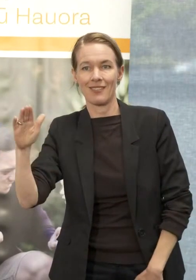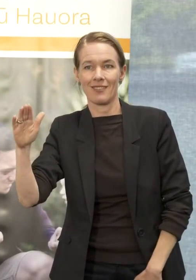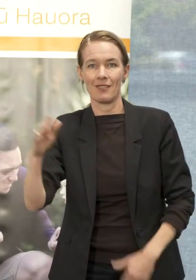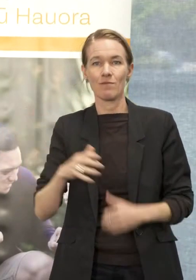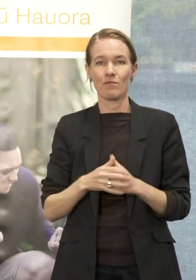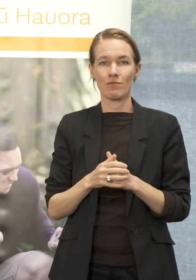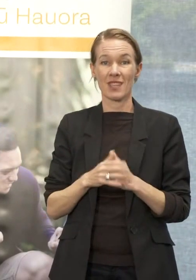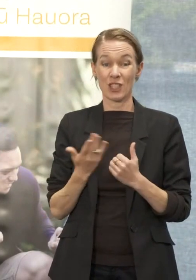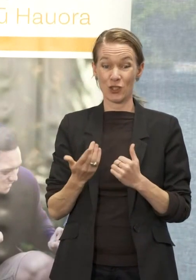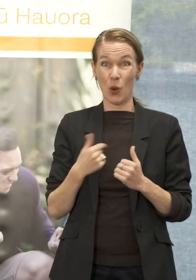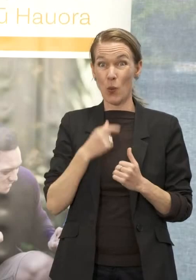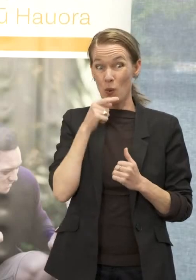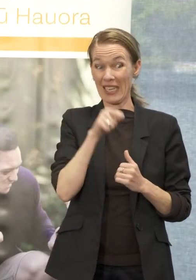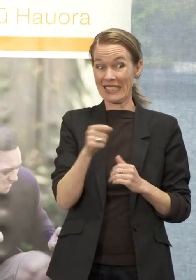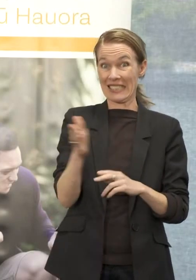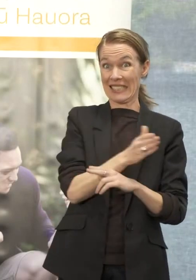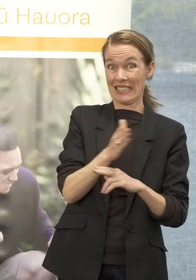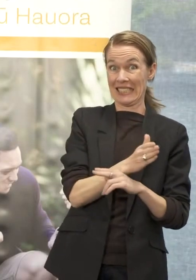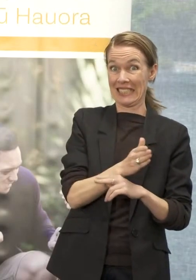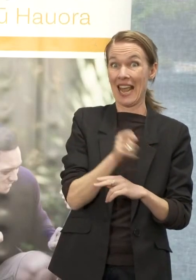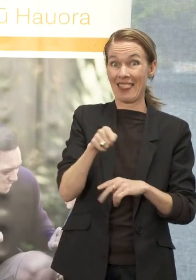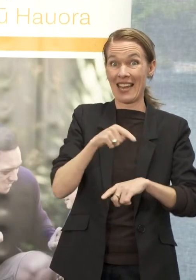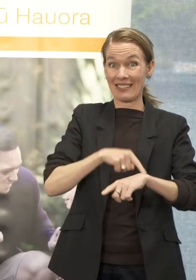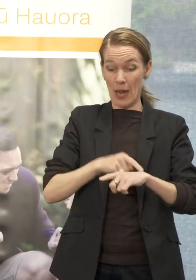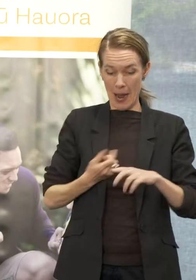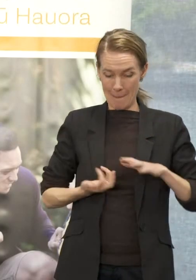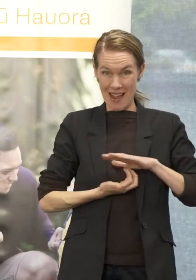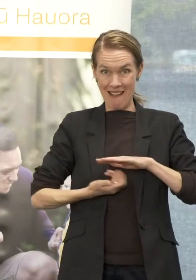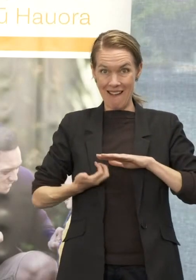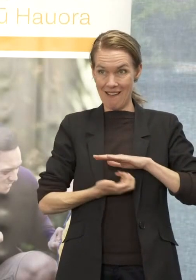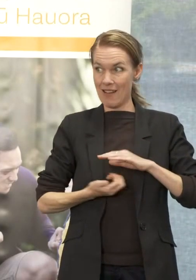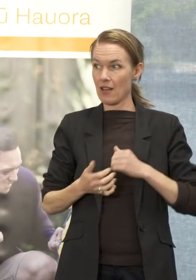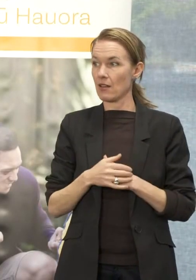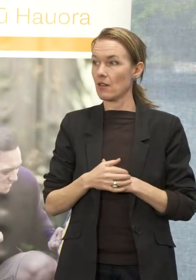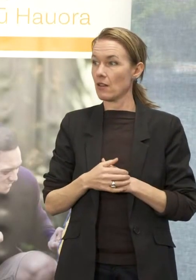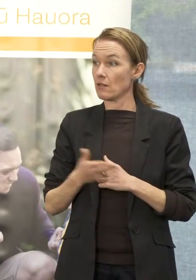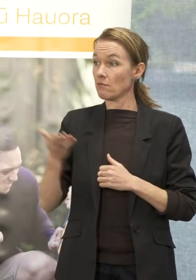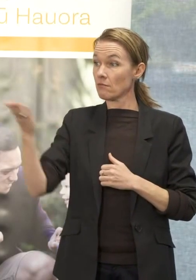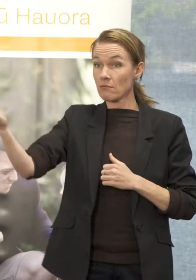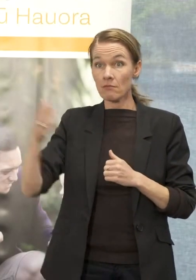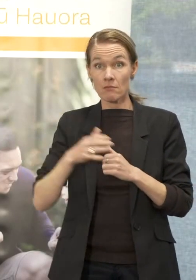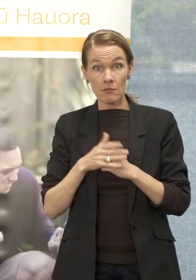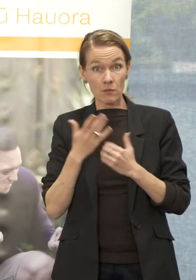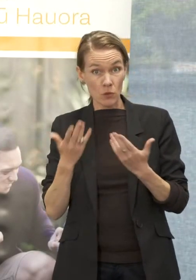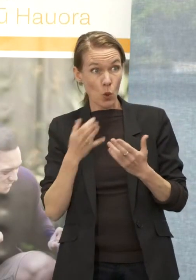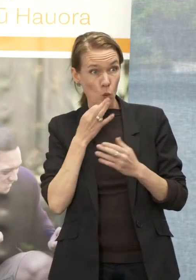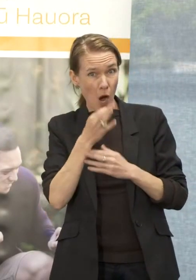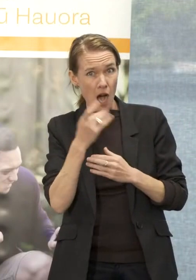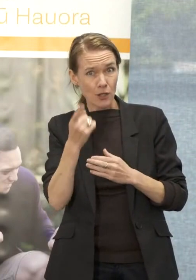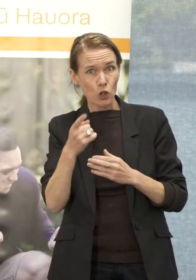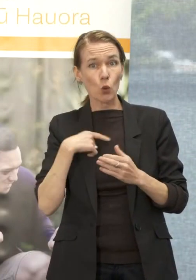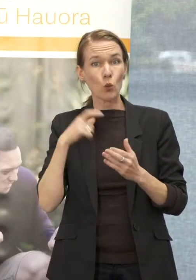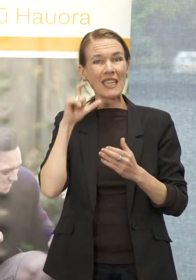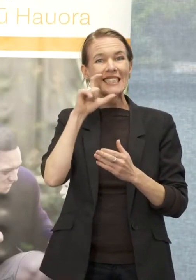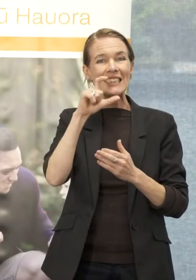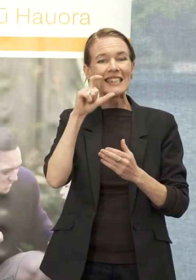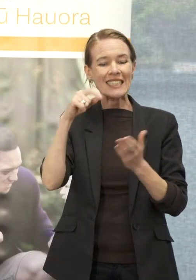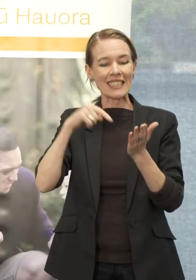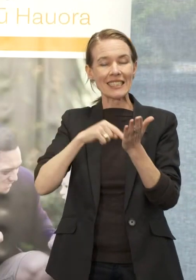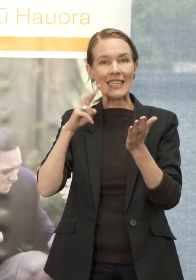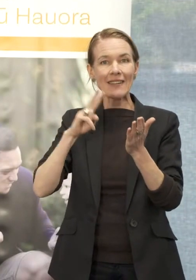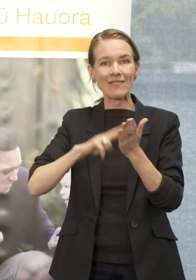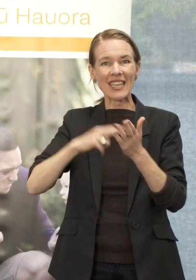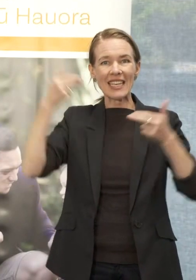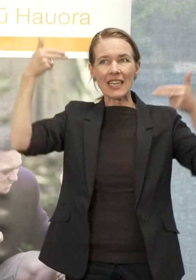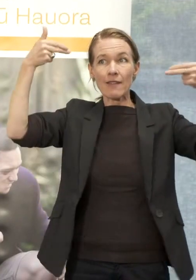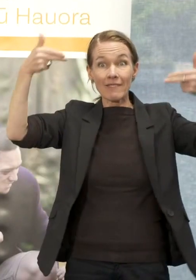would have been incubating, had been exposed but incubating. But you don't know sort of, all the CCTV footage doesn't show like when that person had contact with